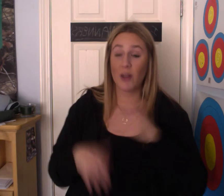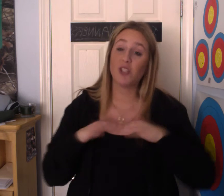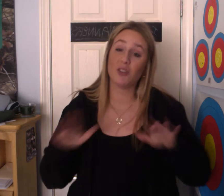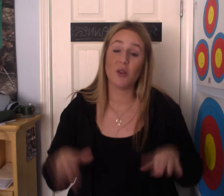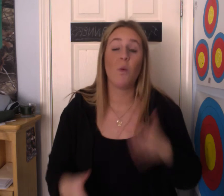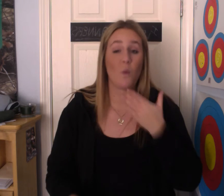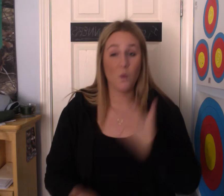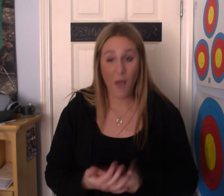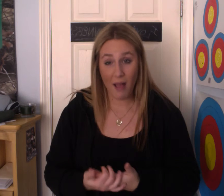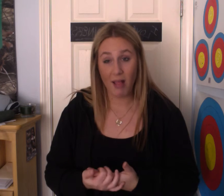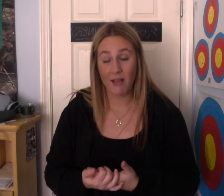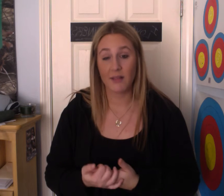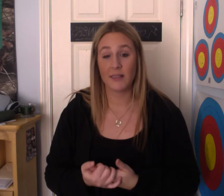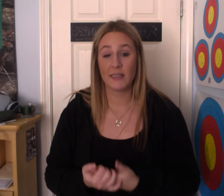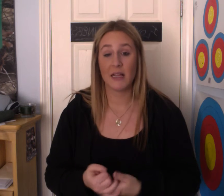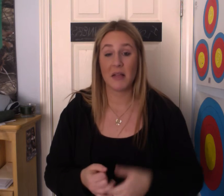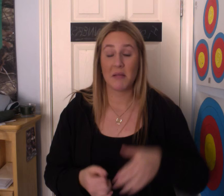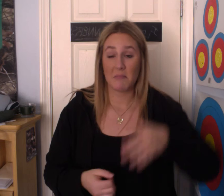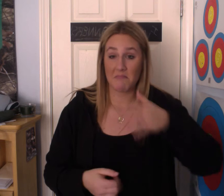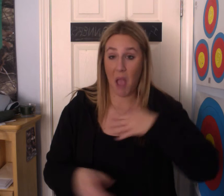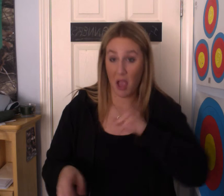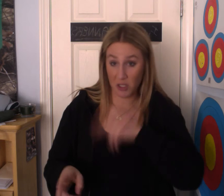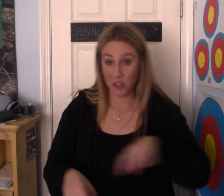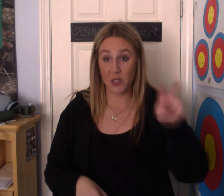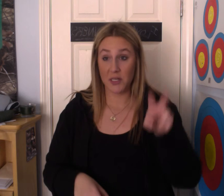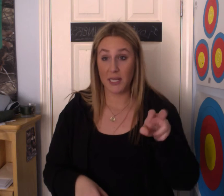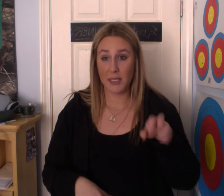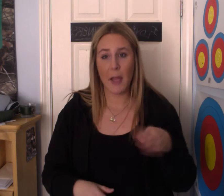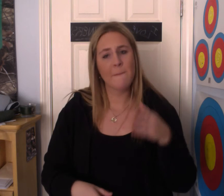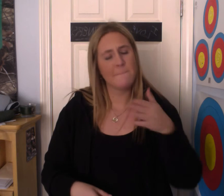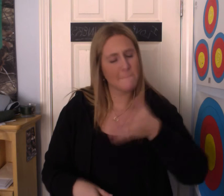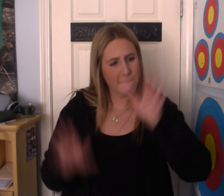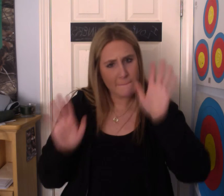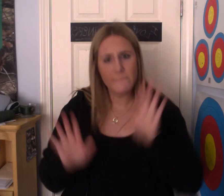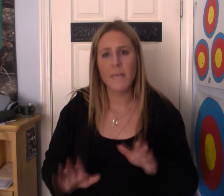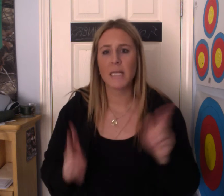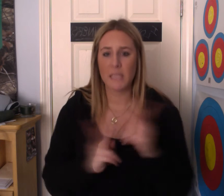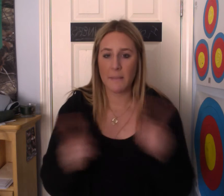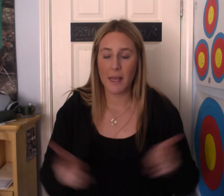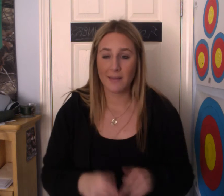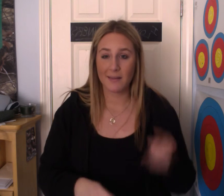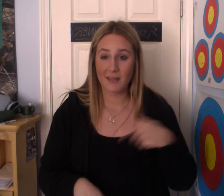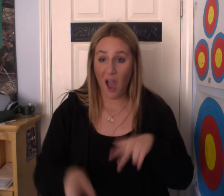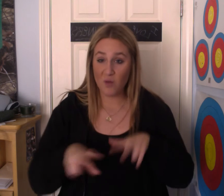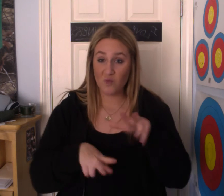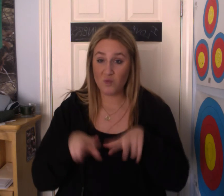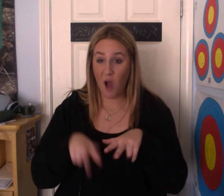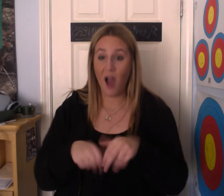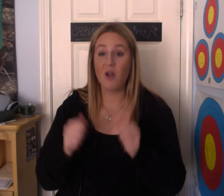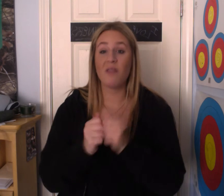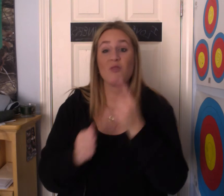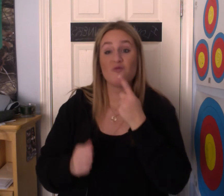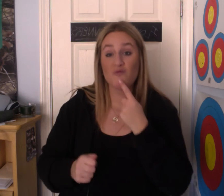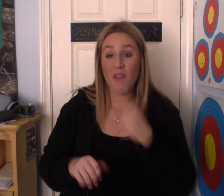some very spectacular places. I got to walk the red carpet, flanked by soap diva Susan Lucci and